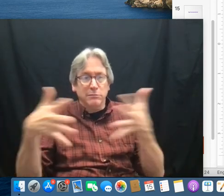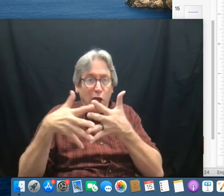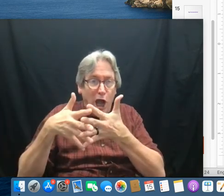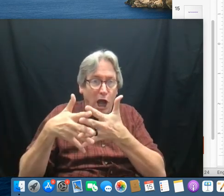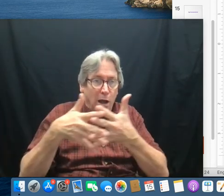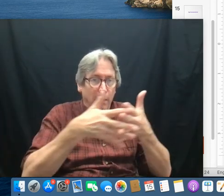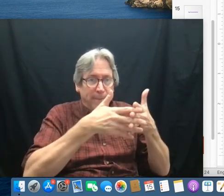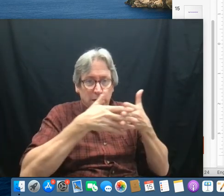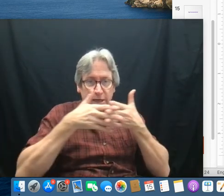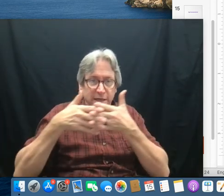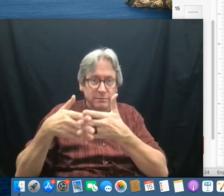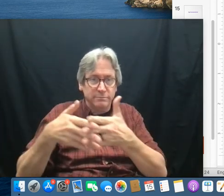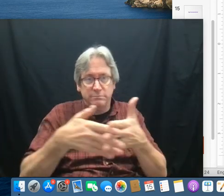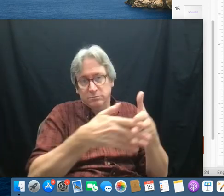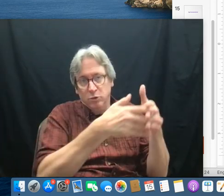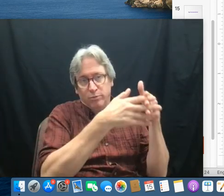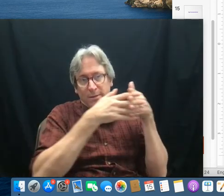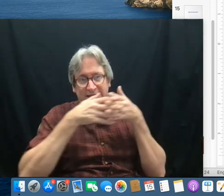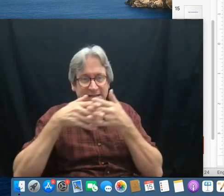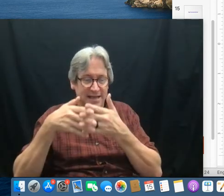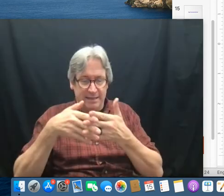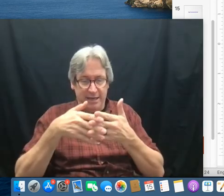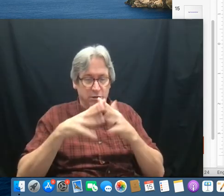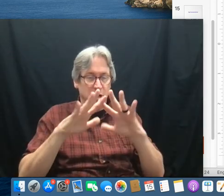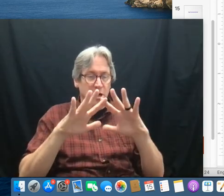Structure. Grammatical structure, syntax.